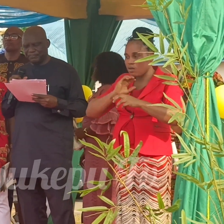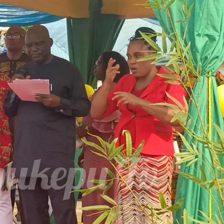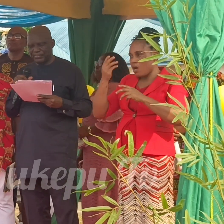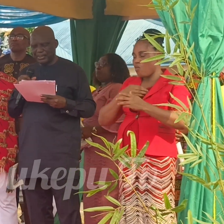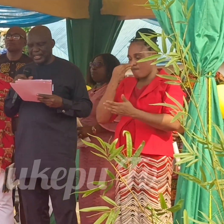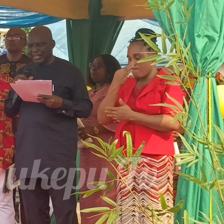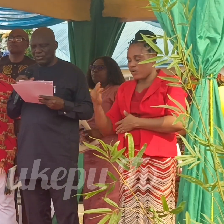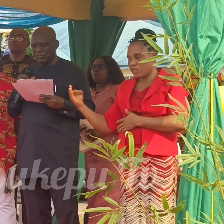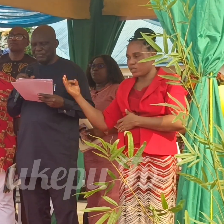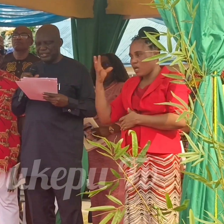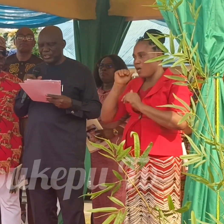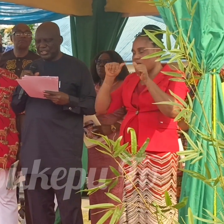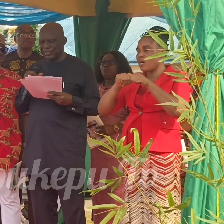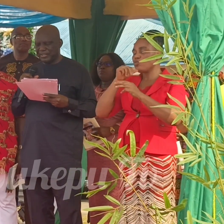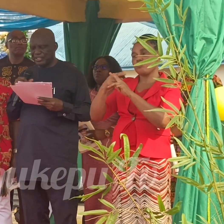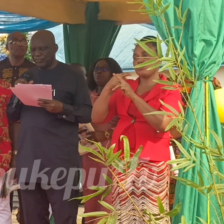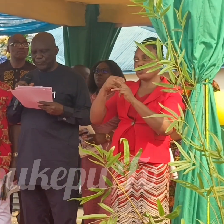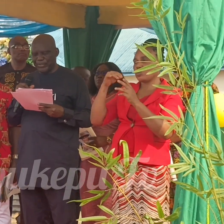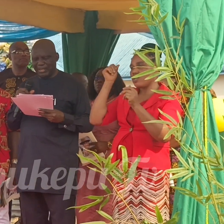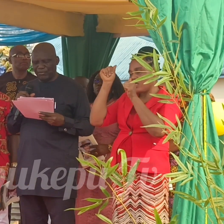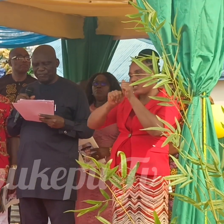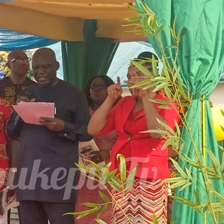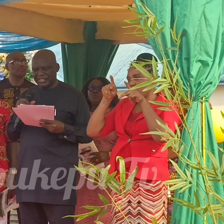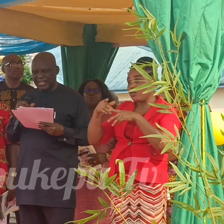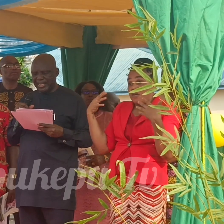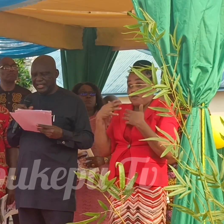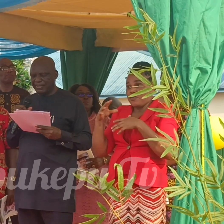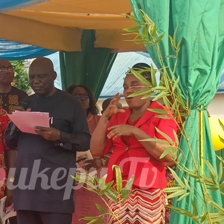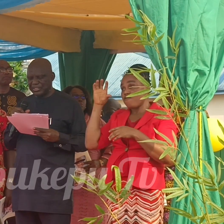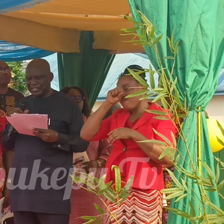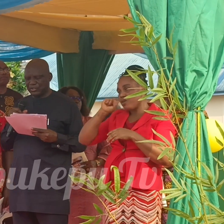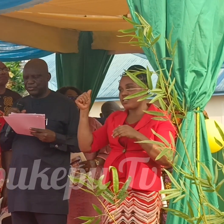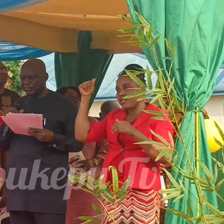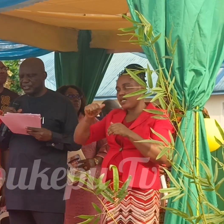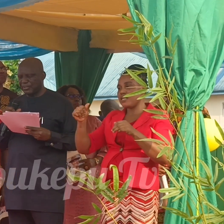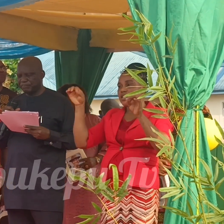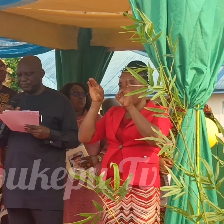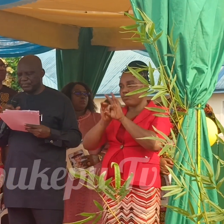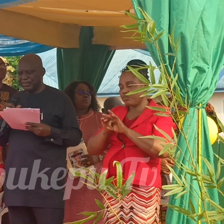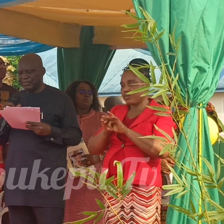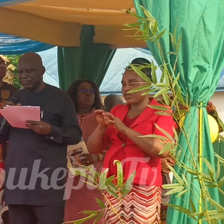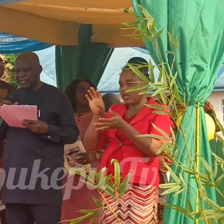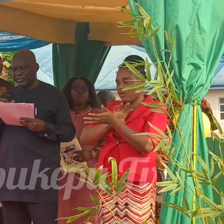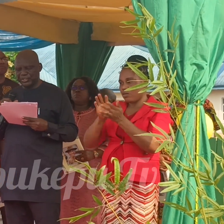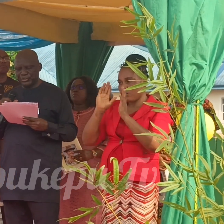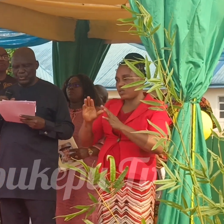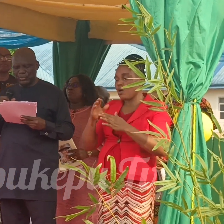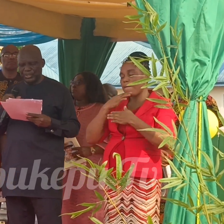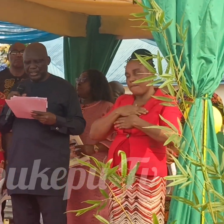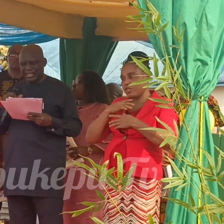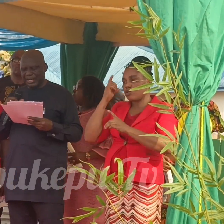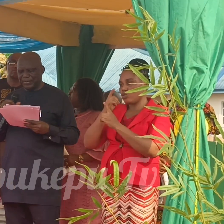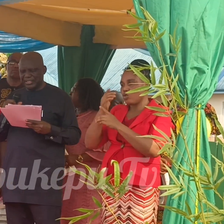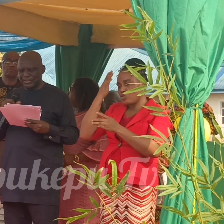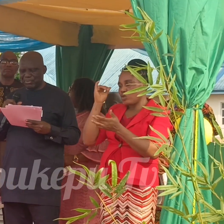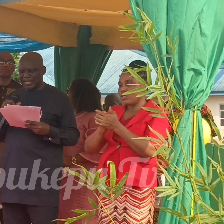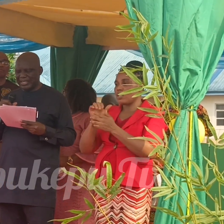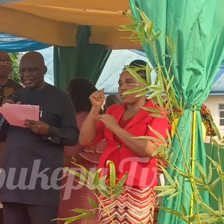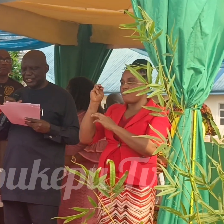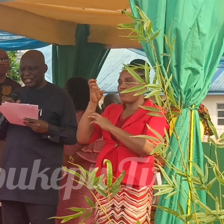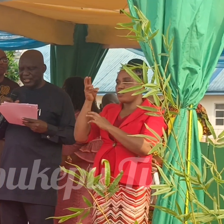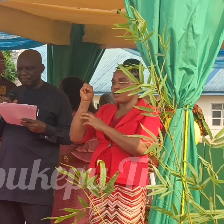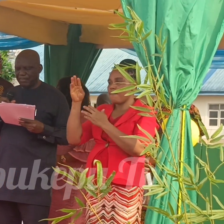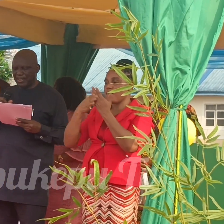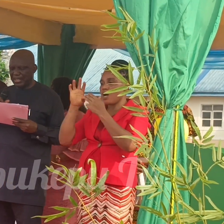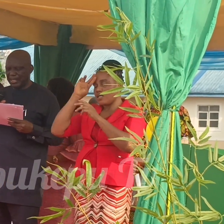facility. I cannot mention each person for fear of missing any important contributor. Please just know that Afro-Exim Bank and